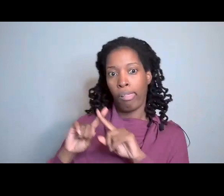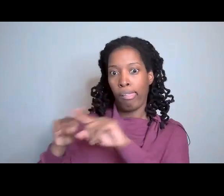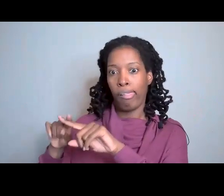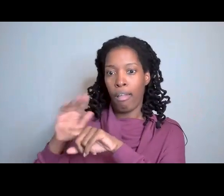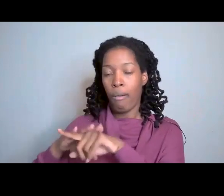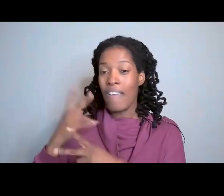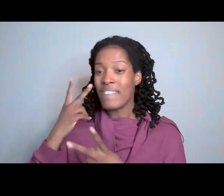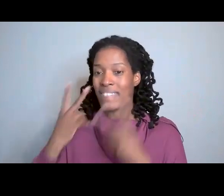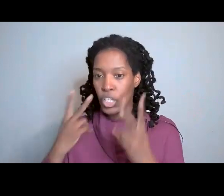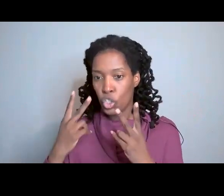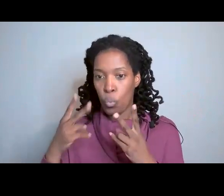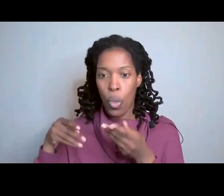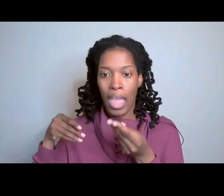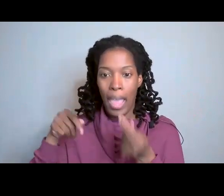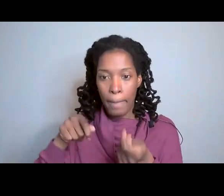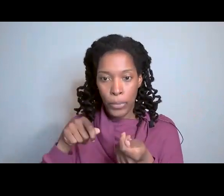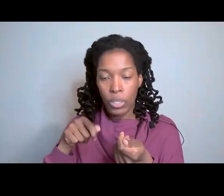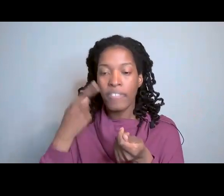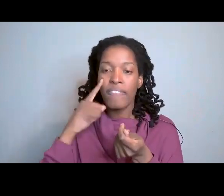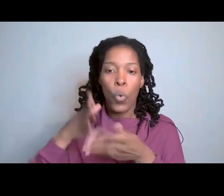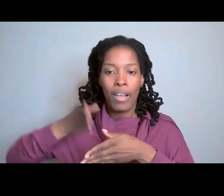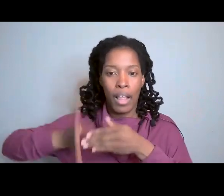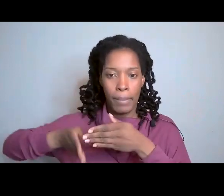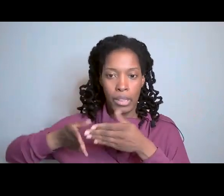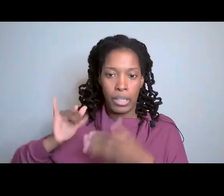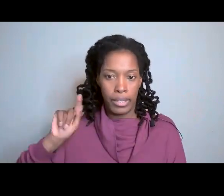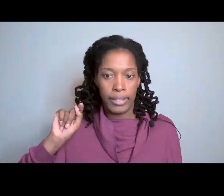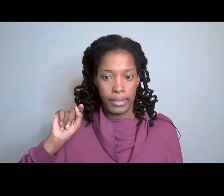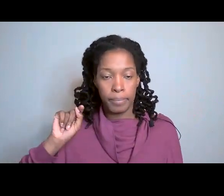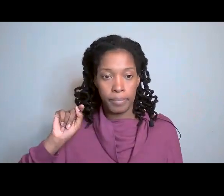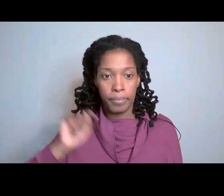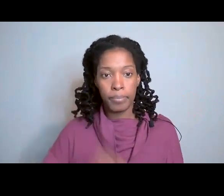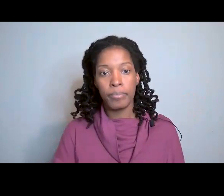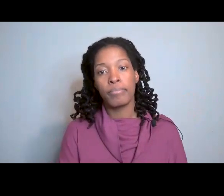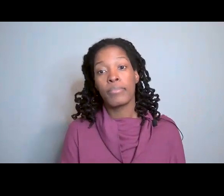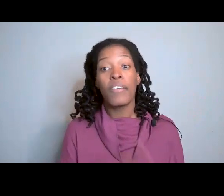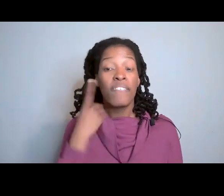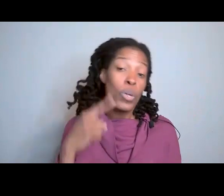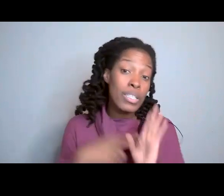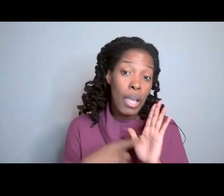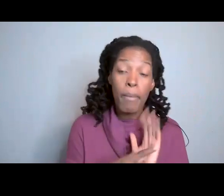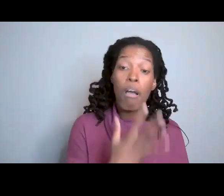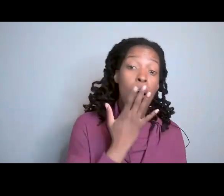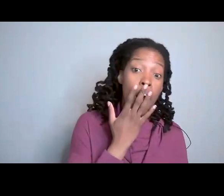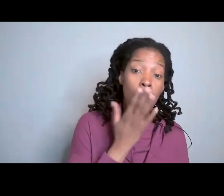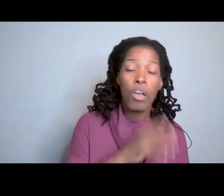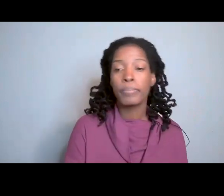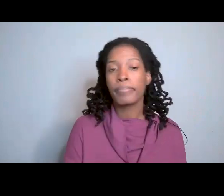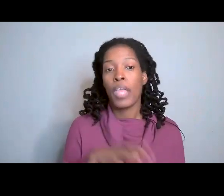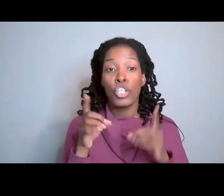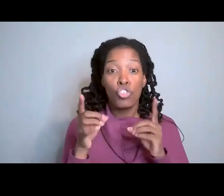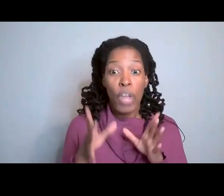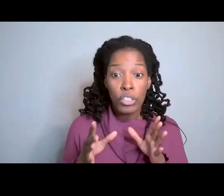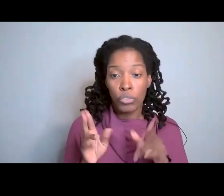visual input to complete it. So input like color and directions using right or